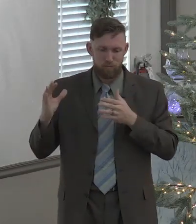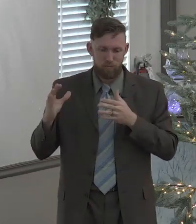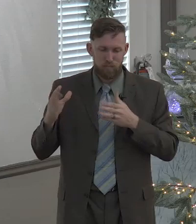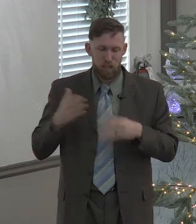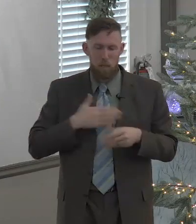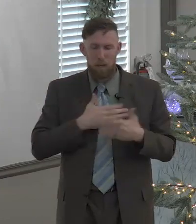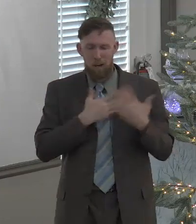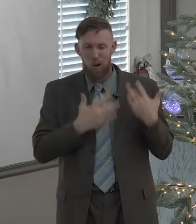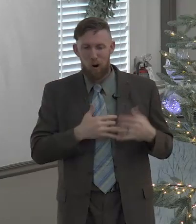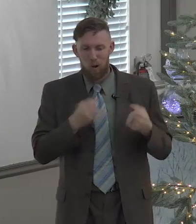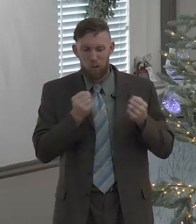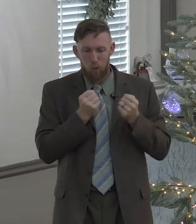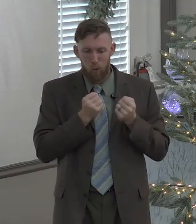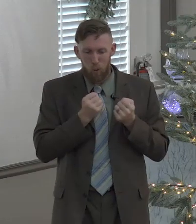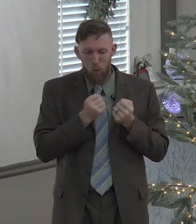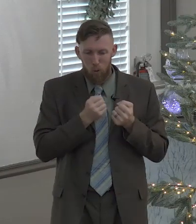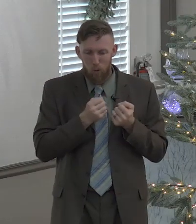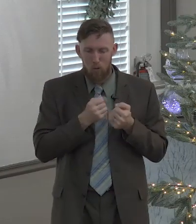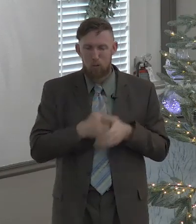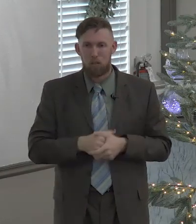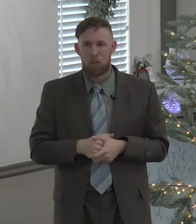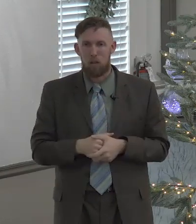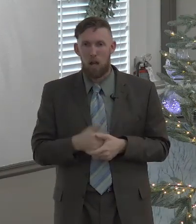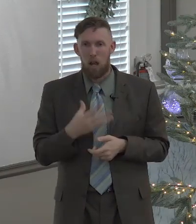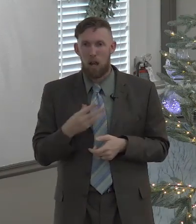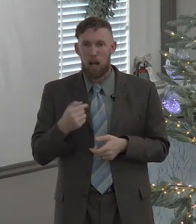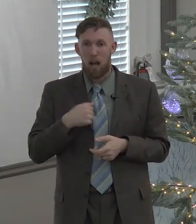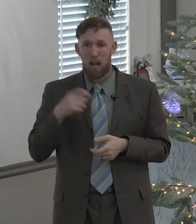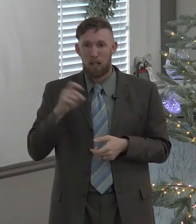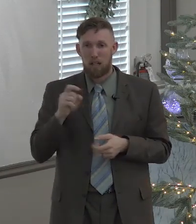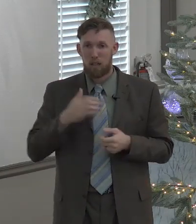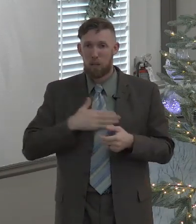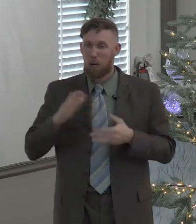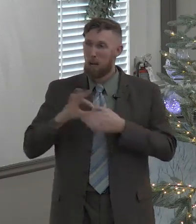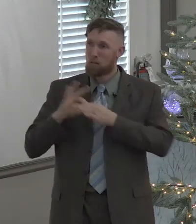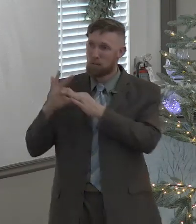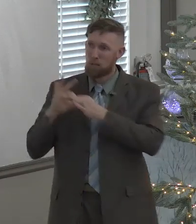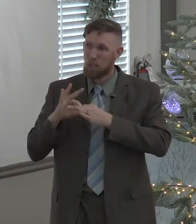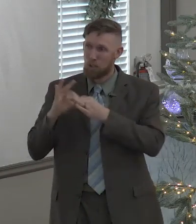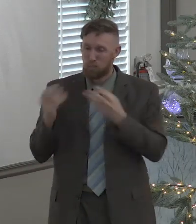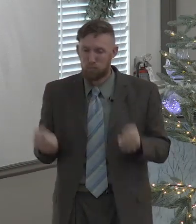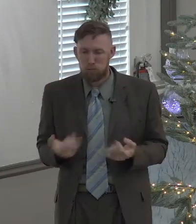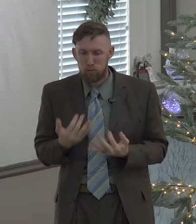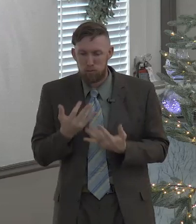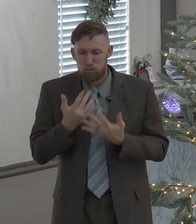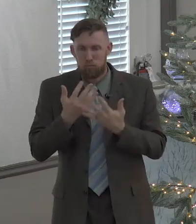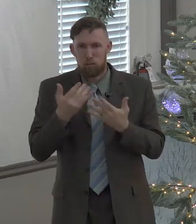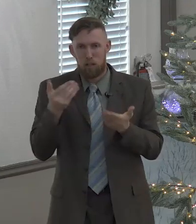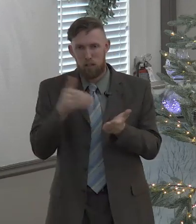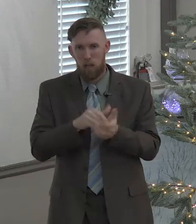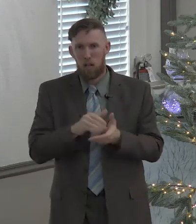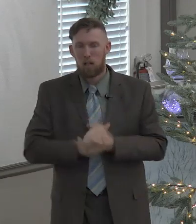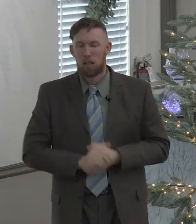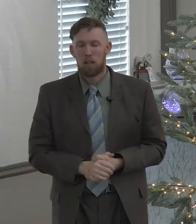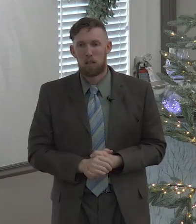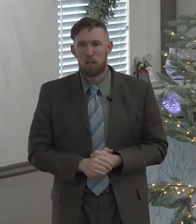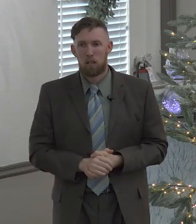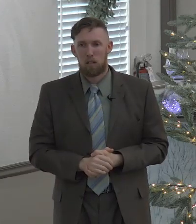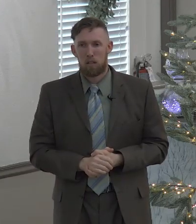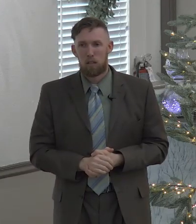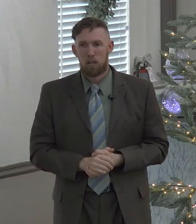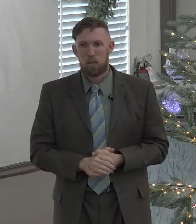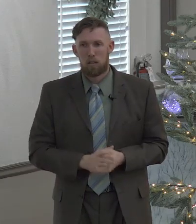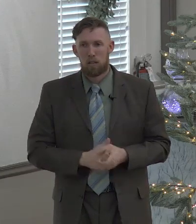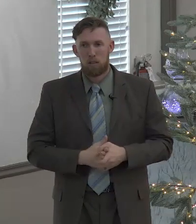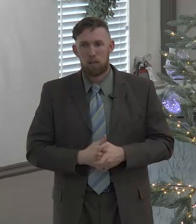matter is that your heart has gotten away from the Lord and it's become cold and you need to have your relationship